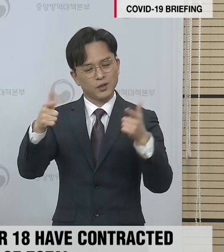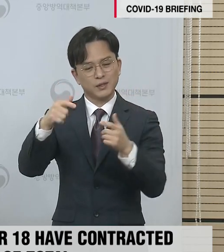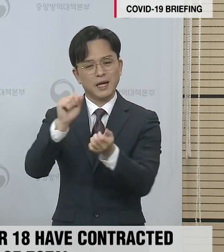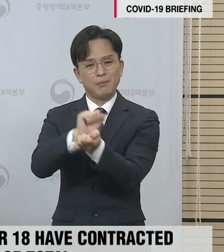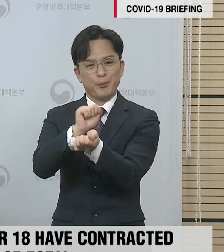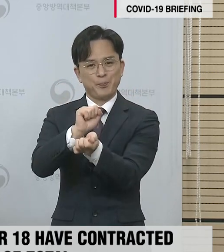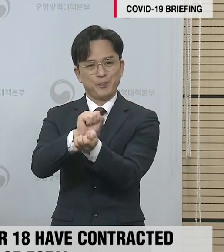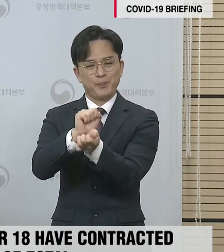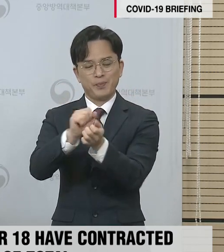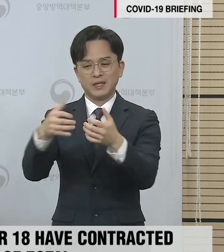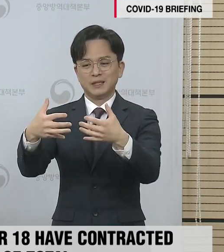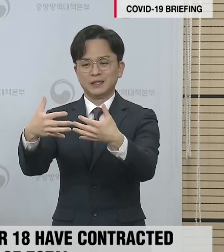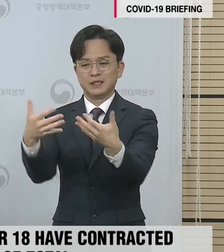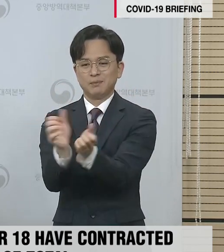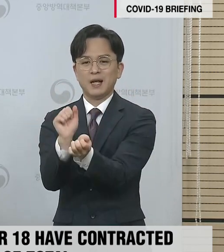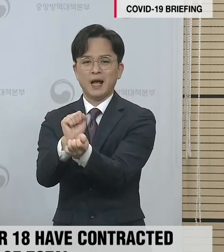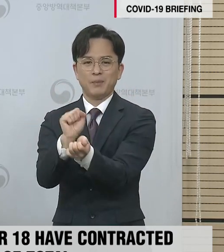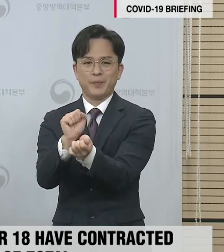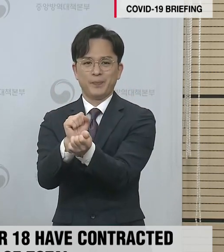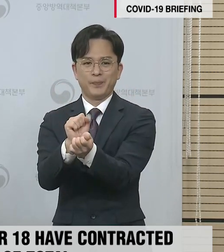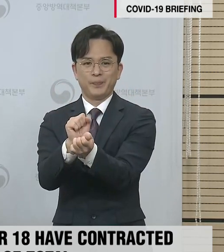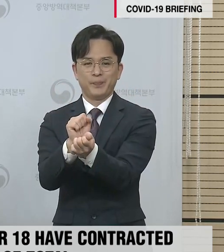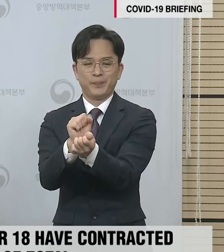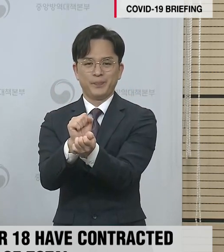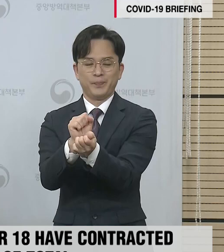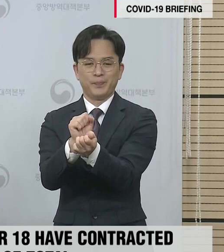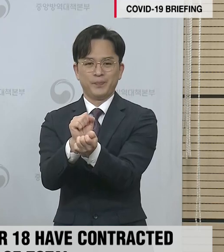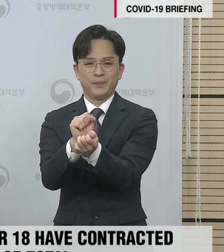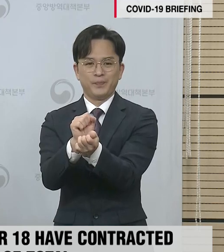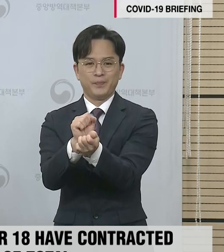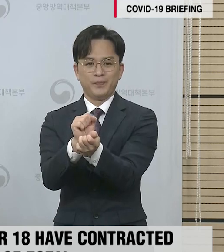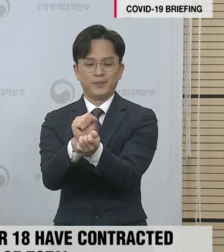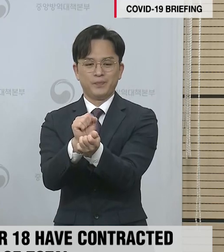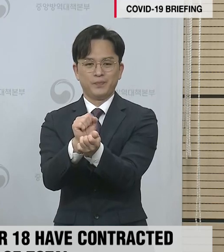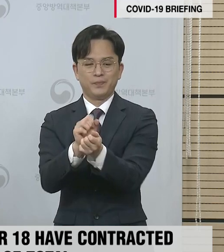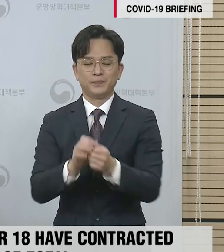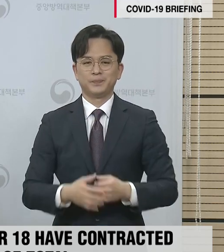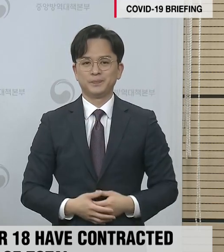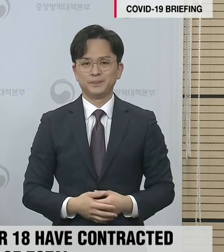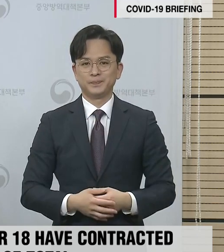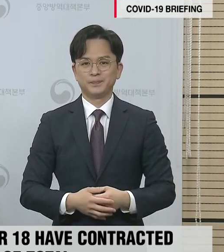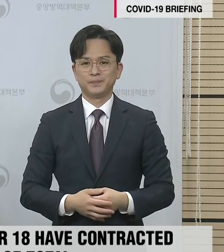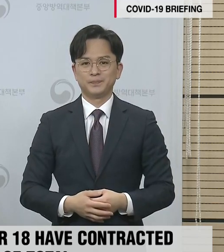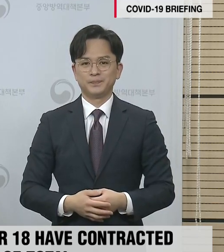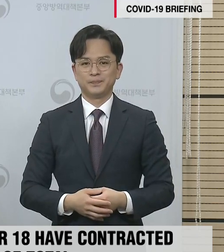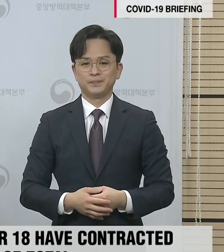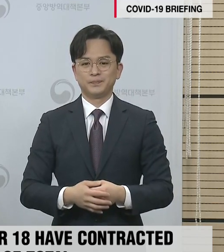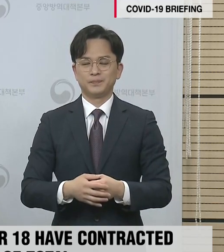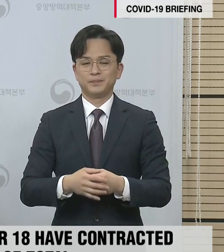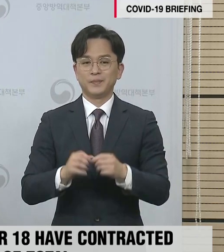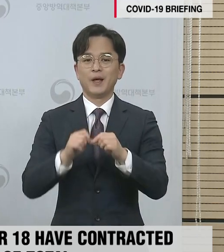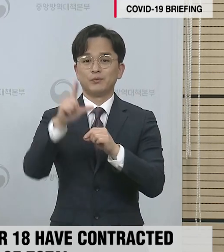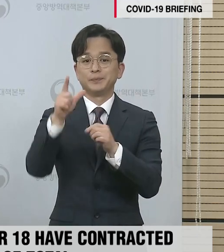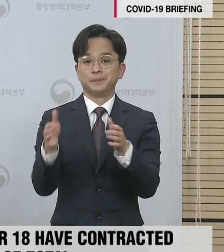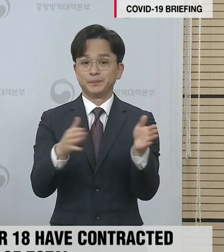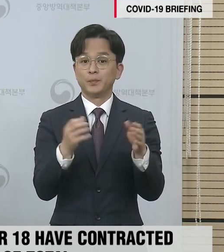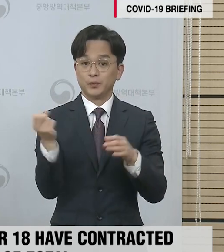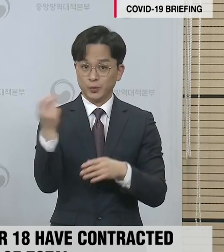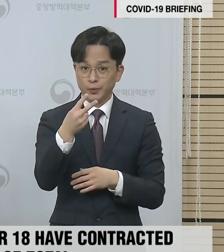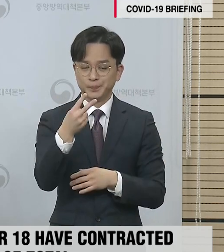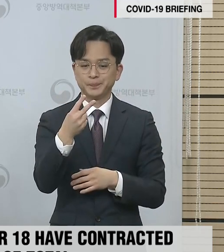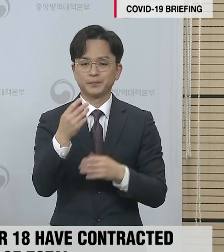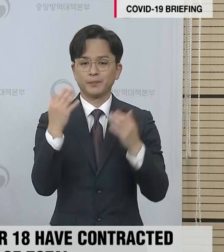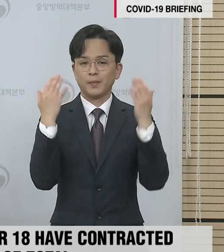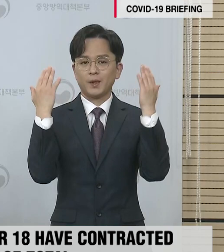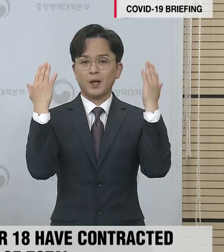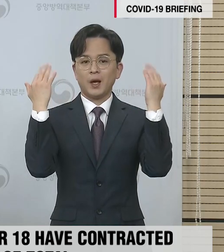of 13 to 18, they had more cluster infections, and they also had relatively lower cases of